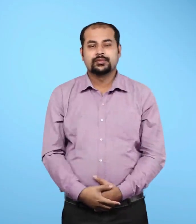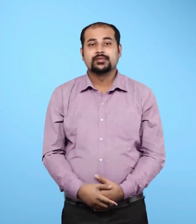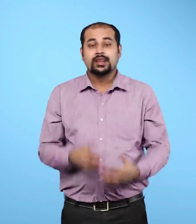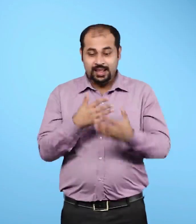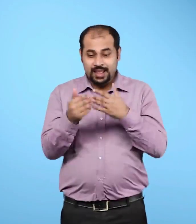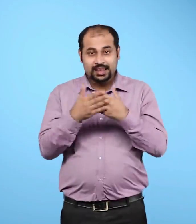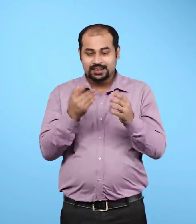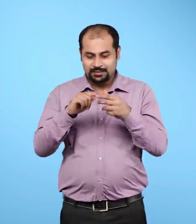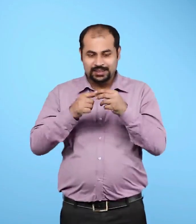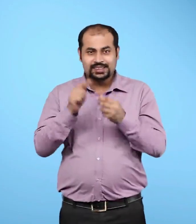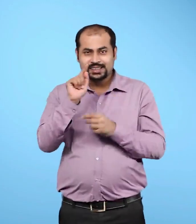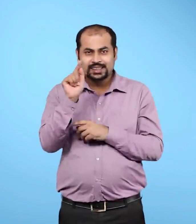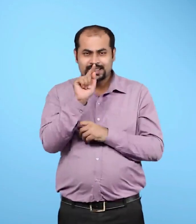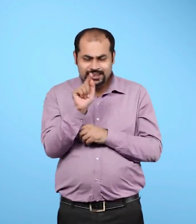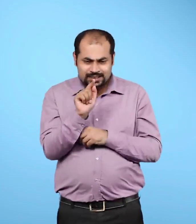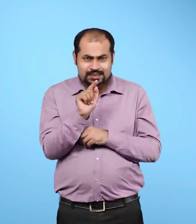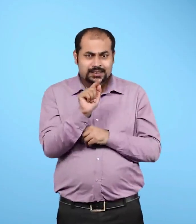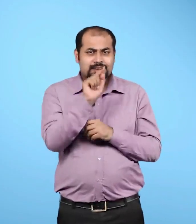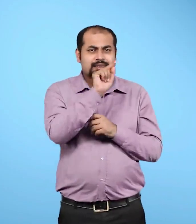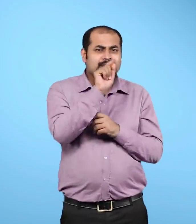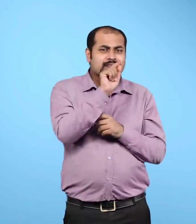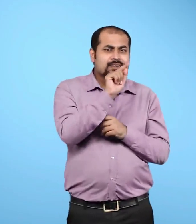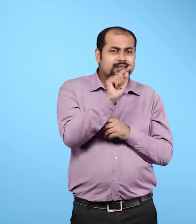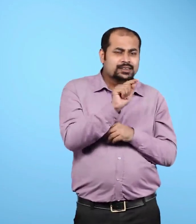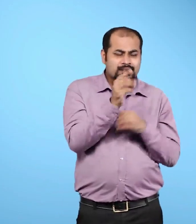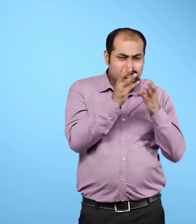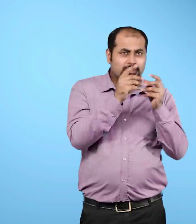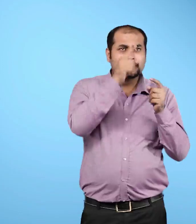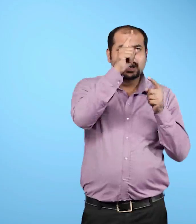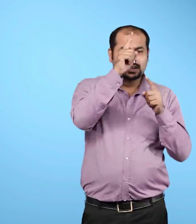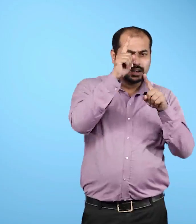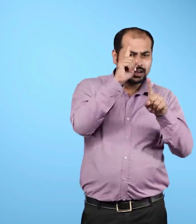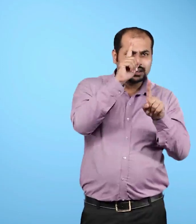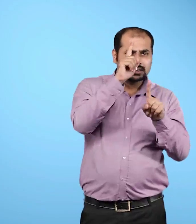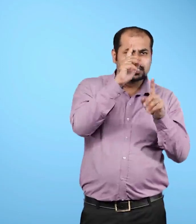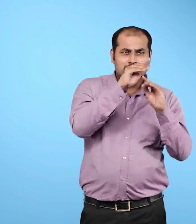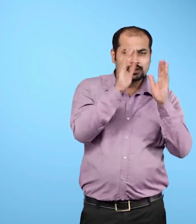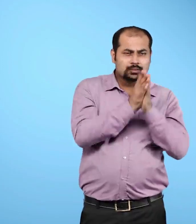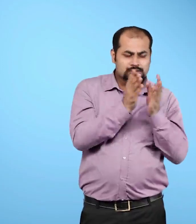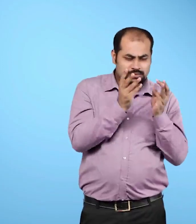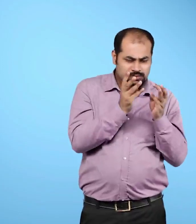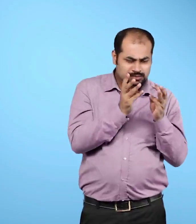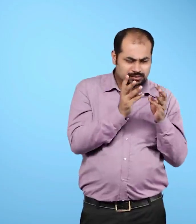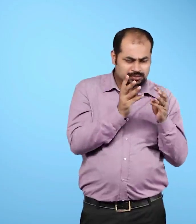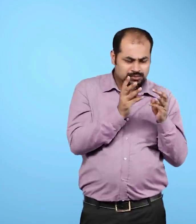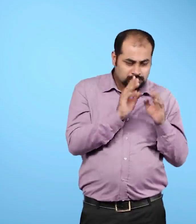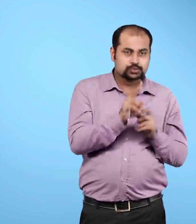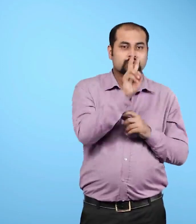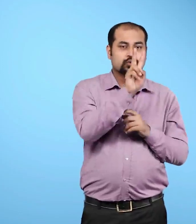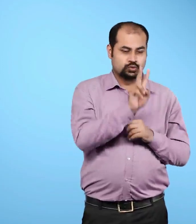Cat 1 is holding a pencil in her right hand and is writing number 2 in the answer space below 10